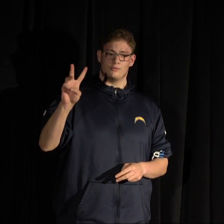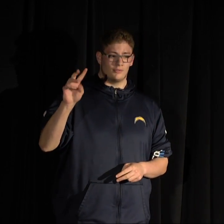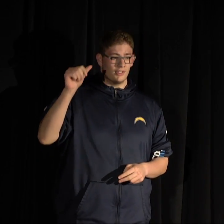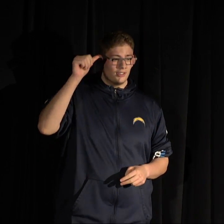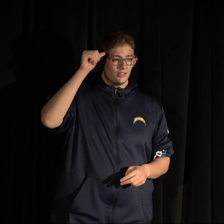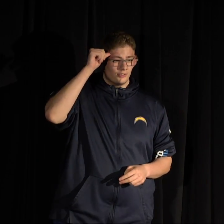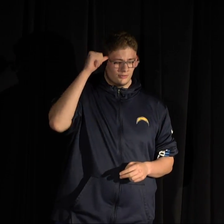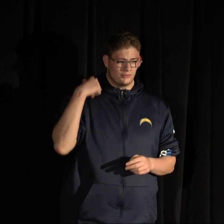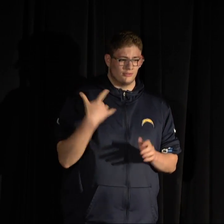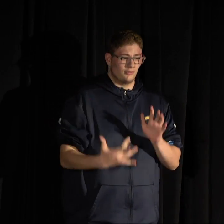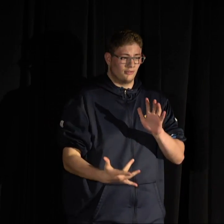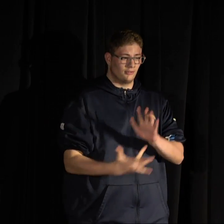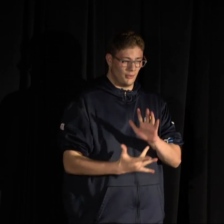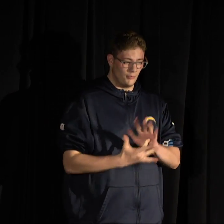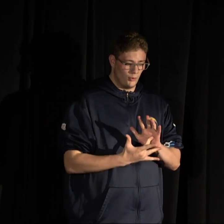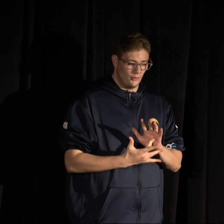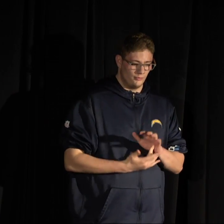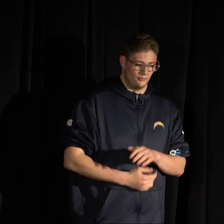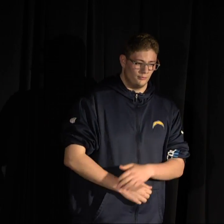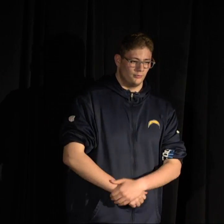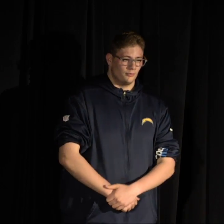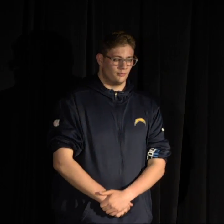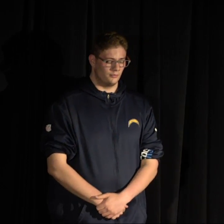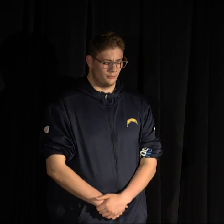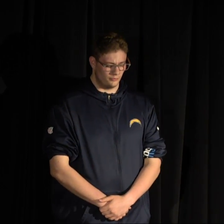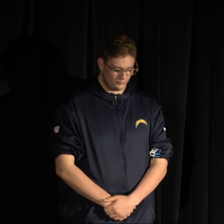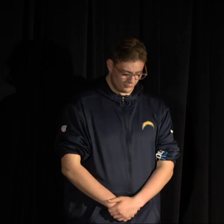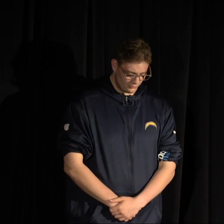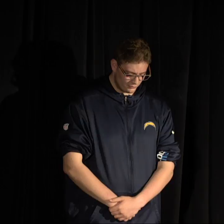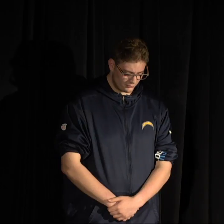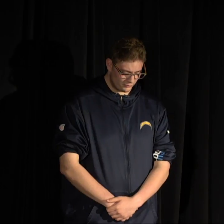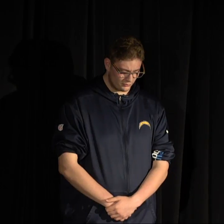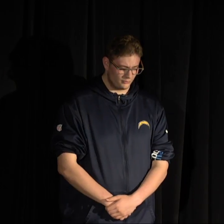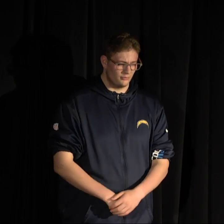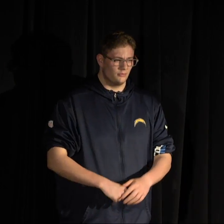I'm Andrew, and I'm a sophomore.